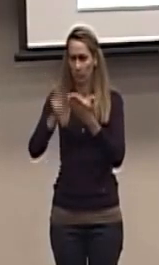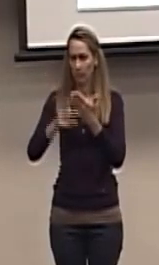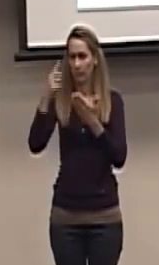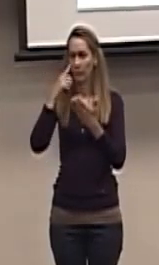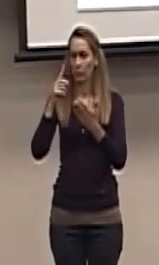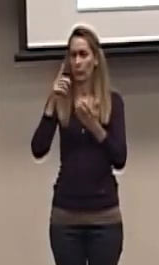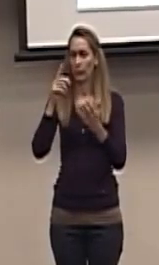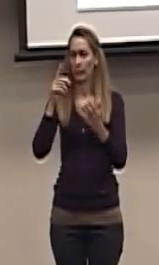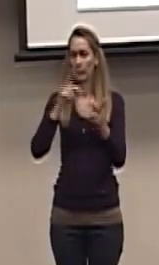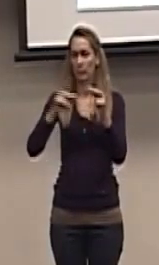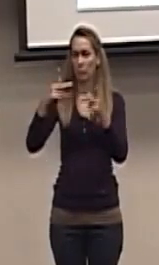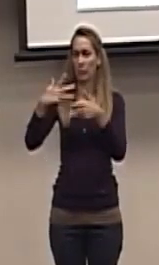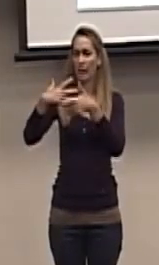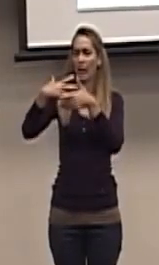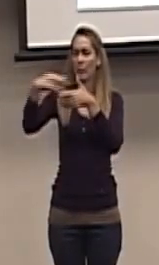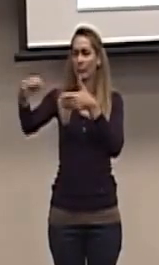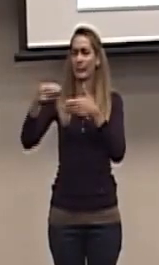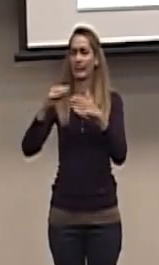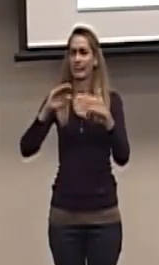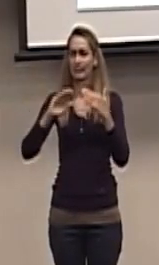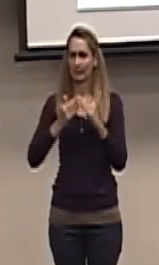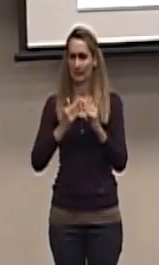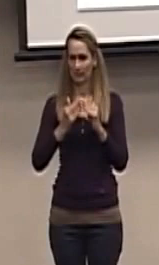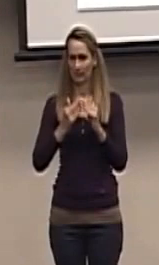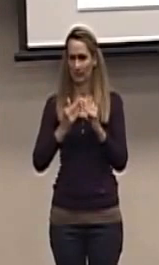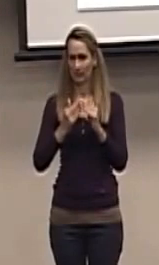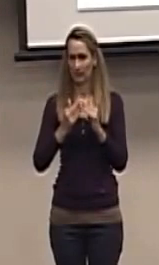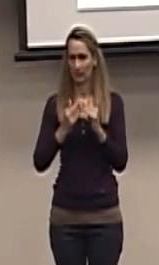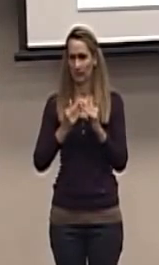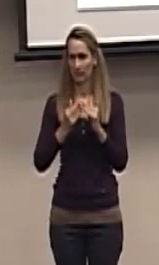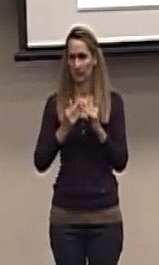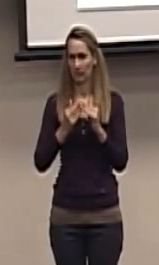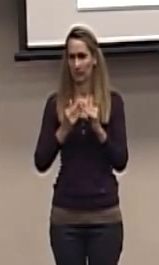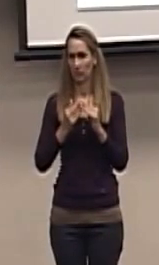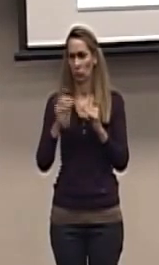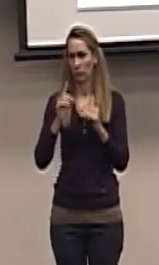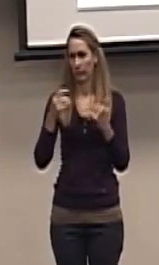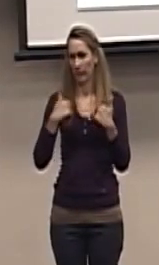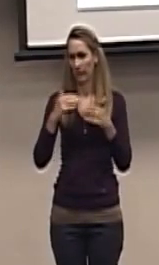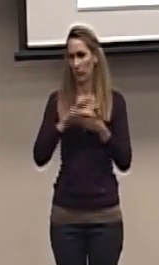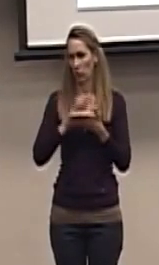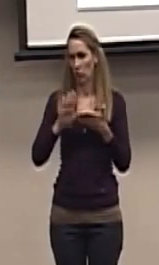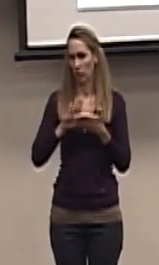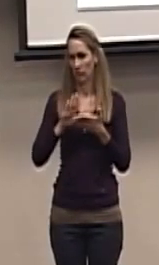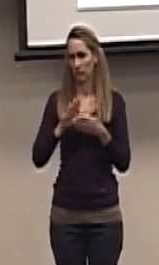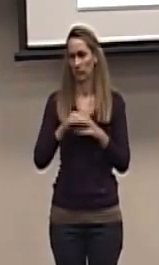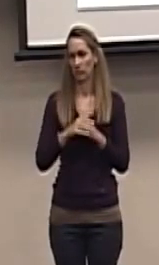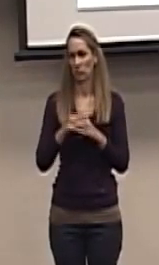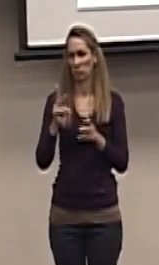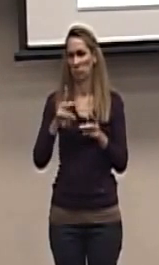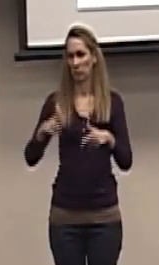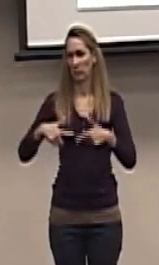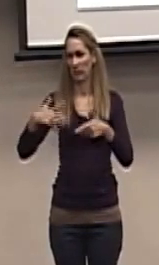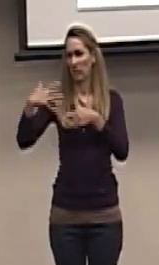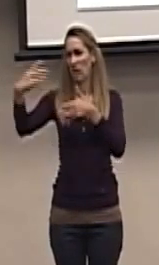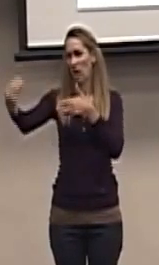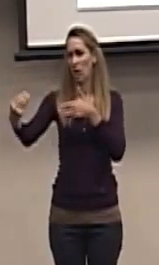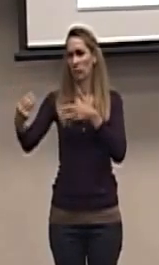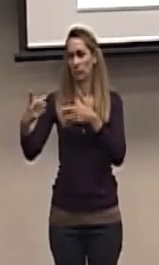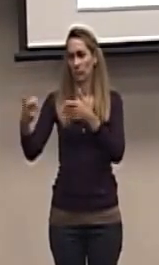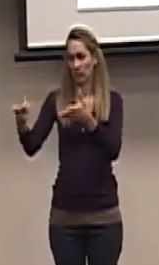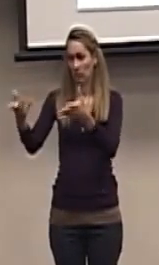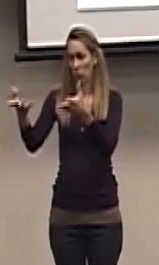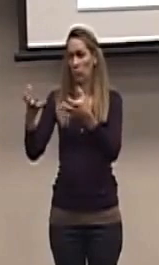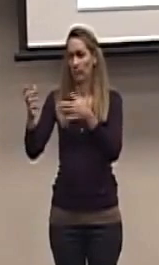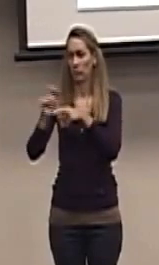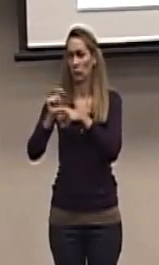brethren outside Kumasi. That is where Ghana Bible College is situated, who would like to also be trained for the